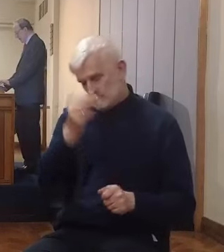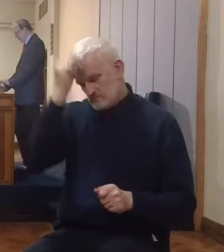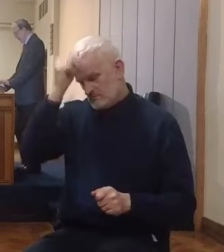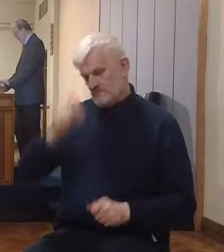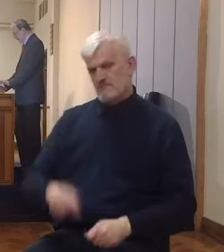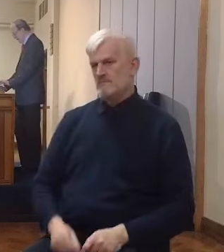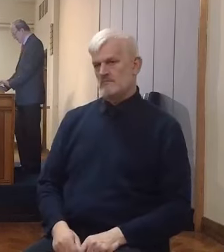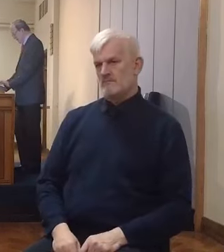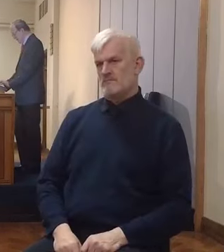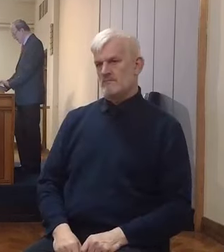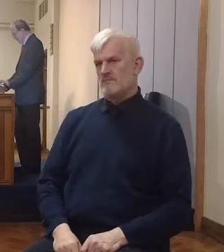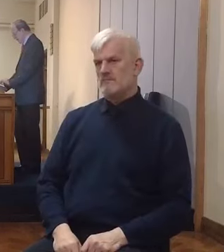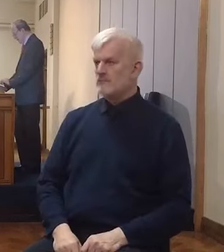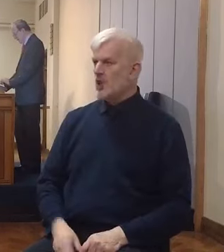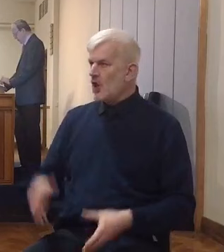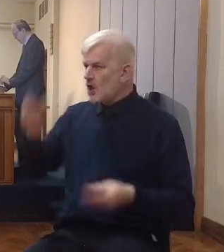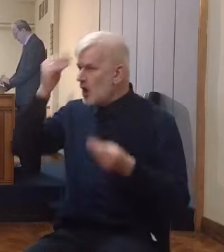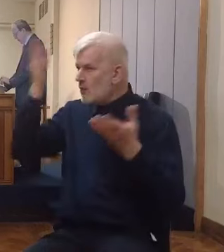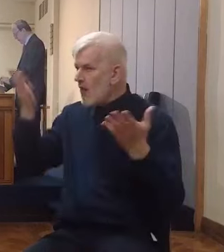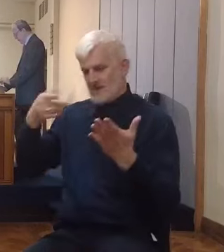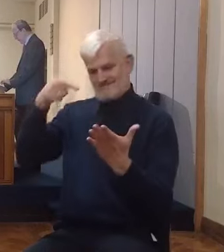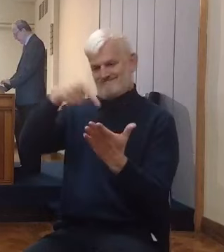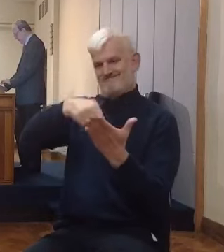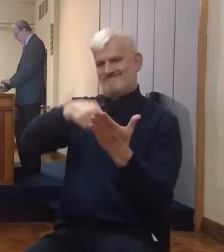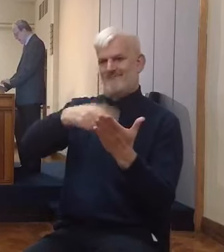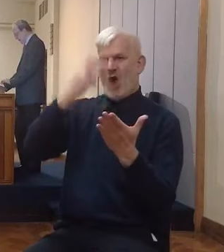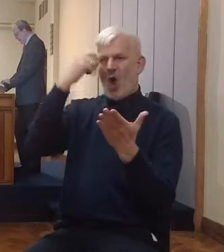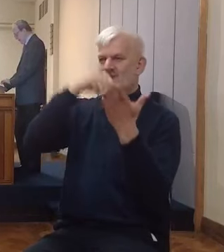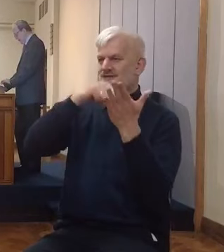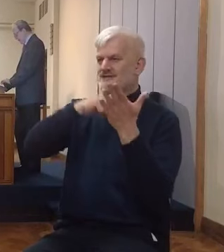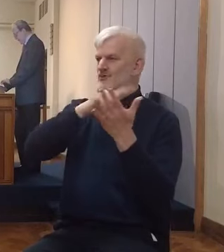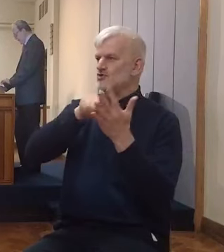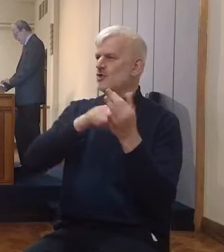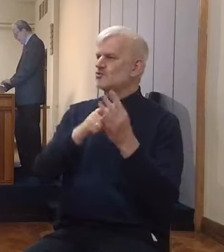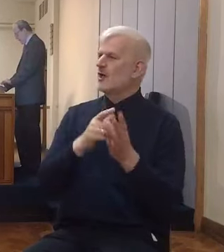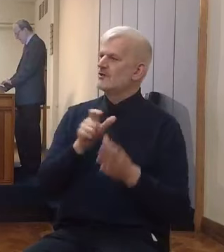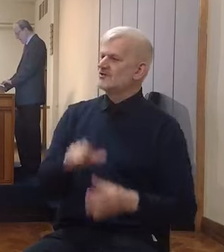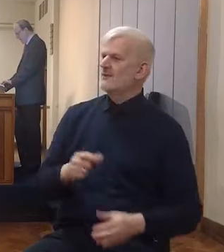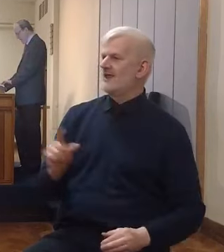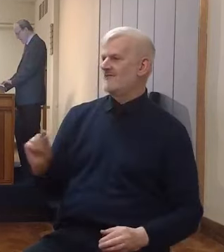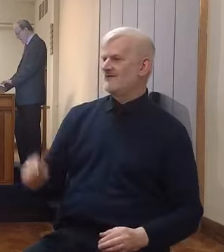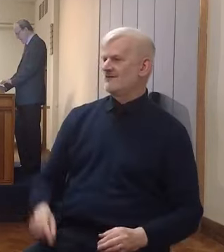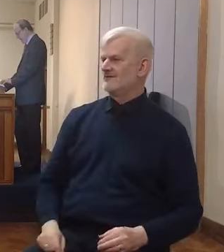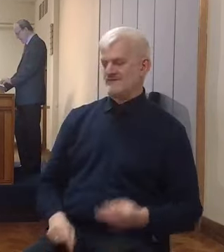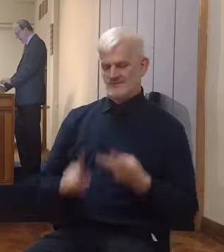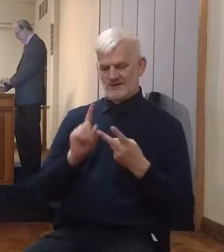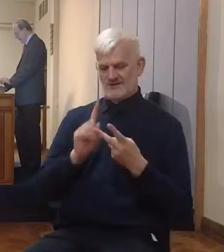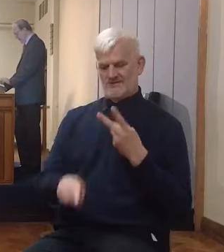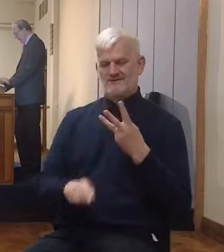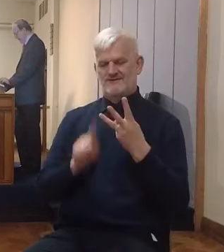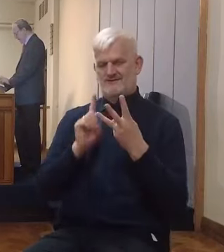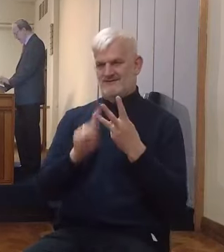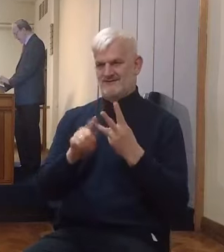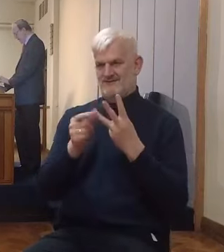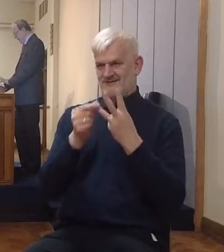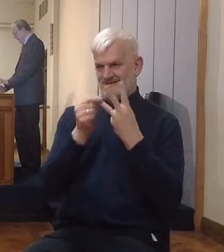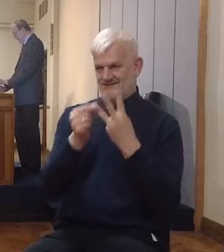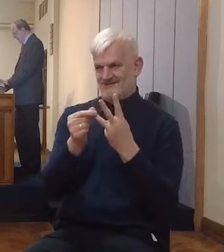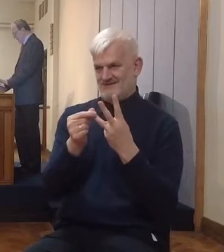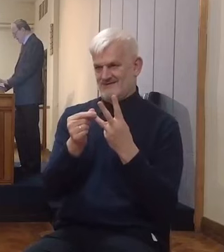in Joshua and in chapter 11. Then we have a third heading, and it's